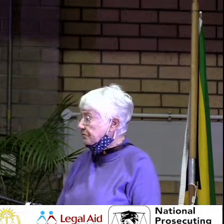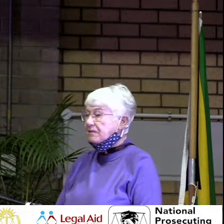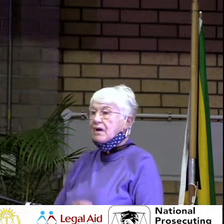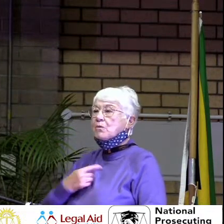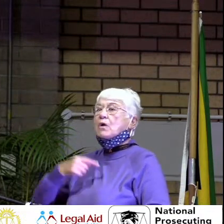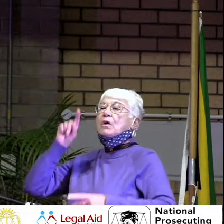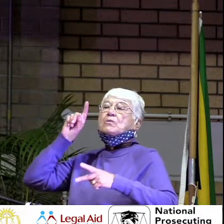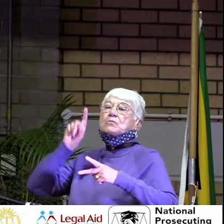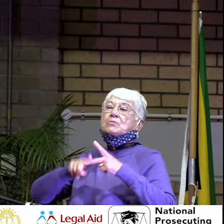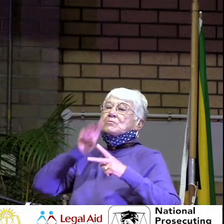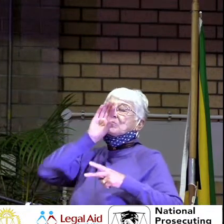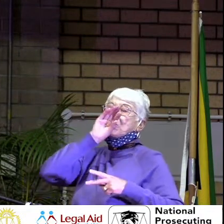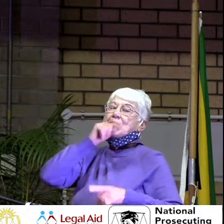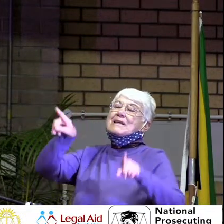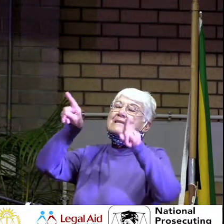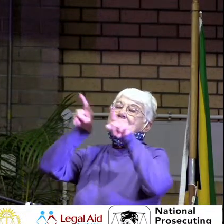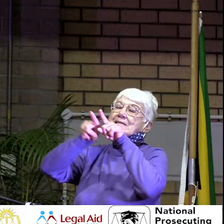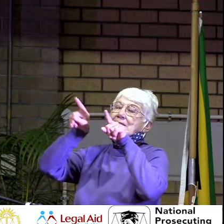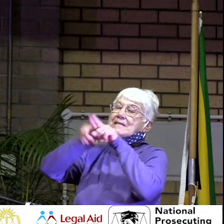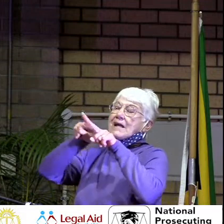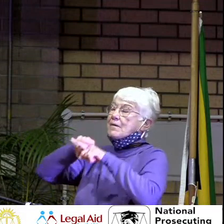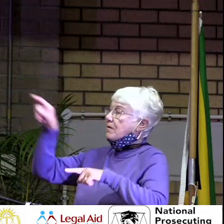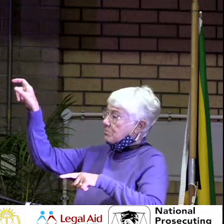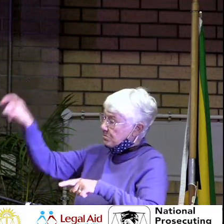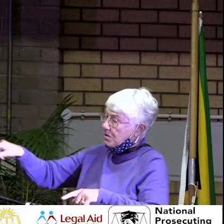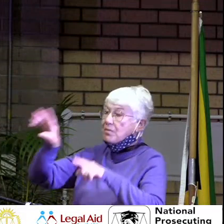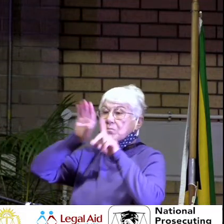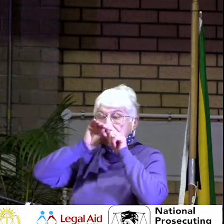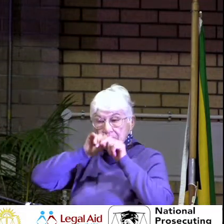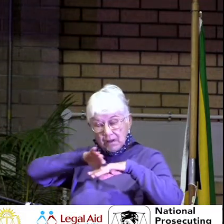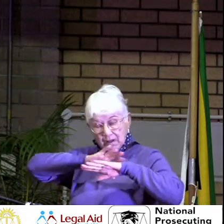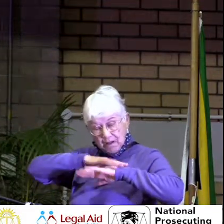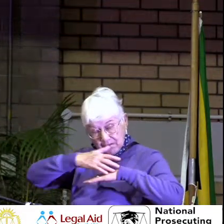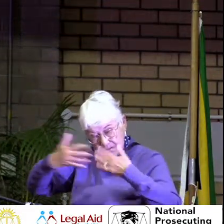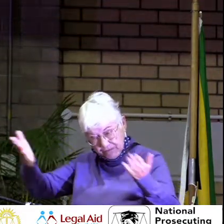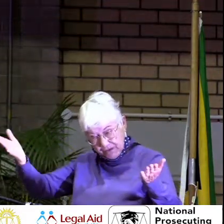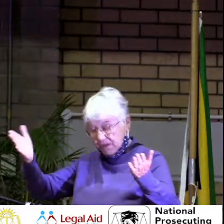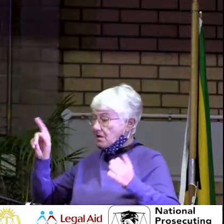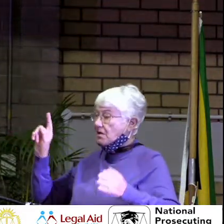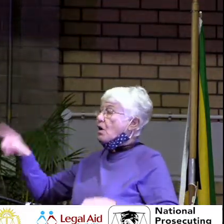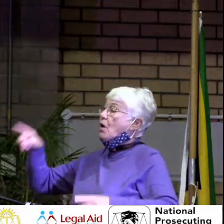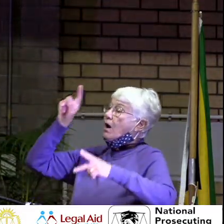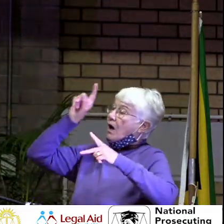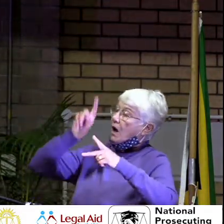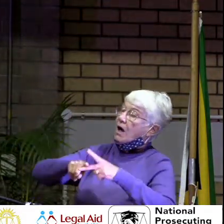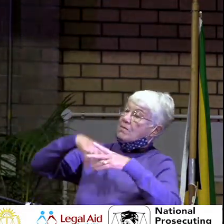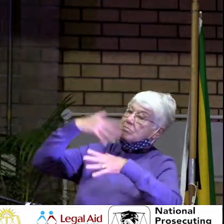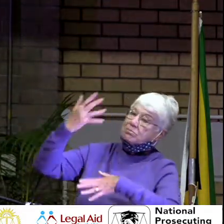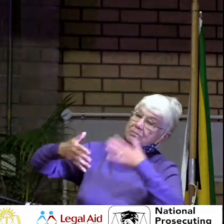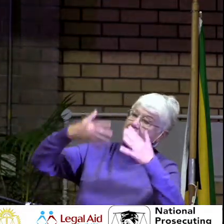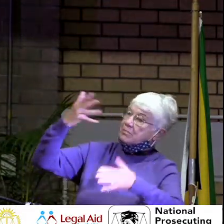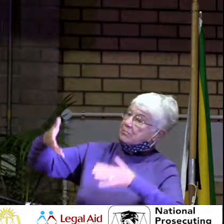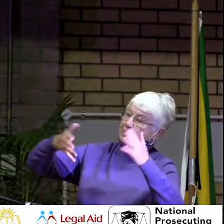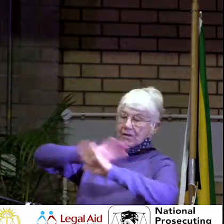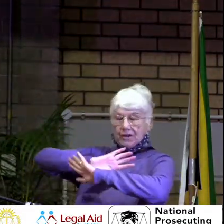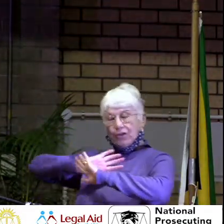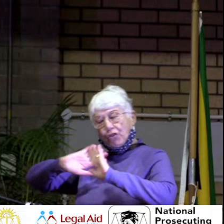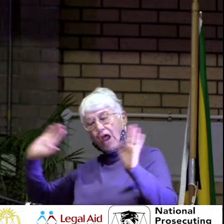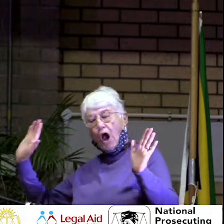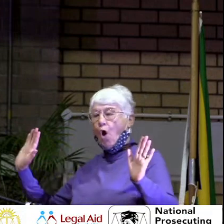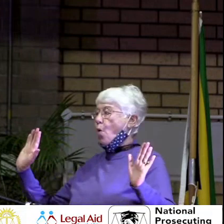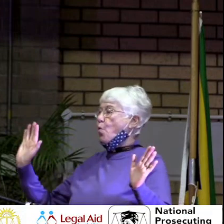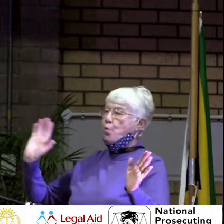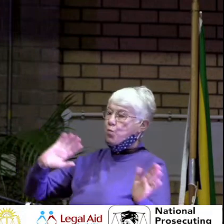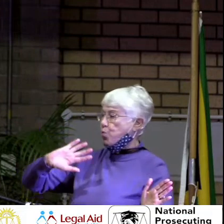said. I feel it's important to move the program on because you want to hear the important speeches and interact